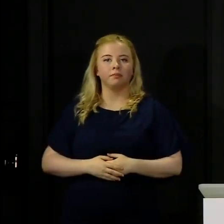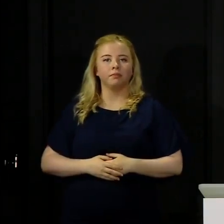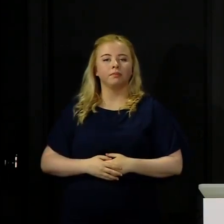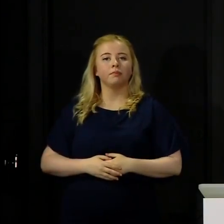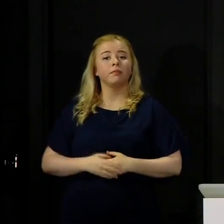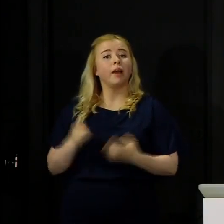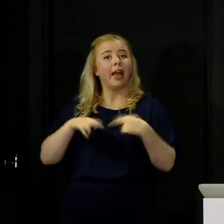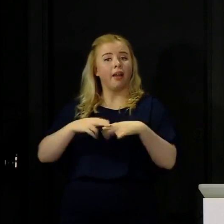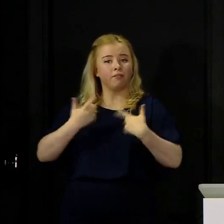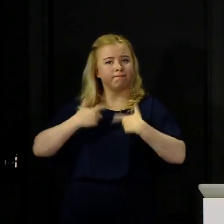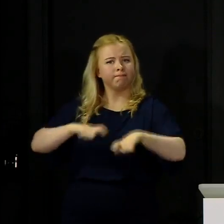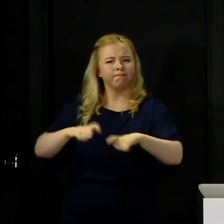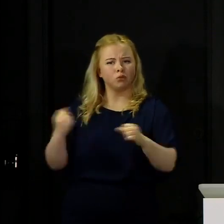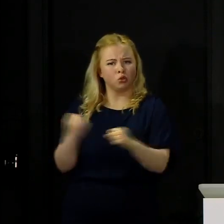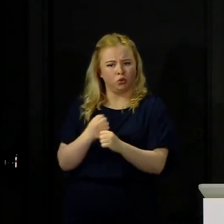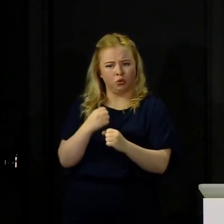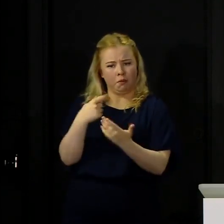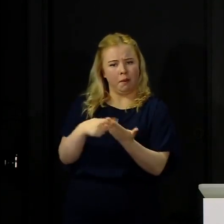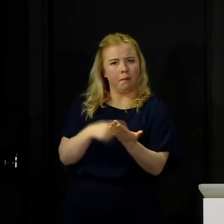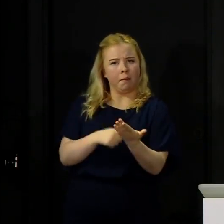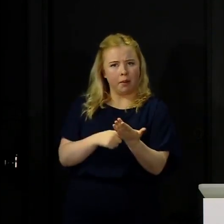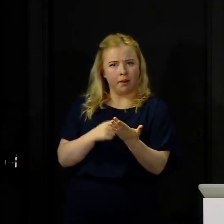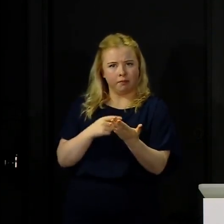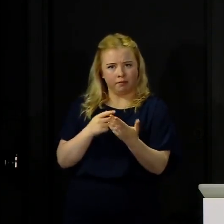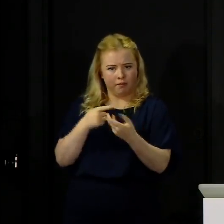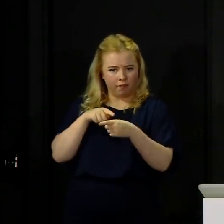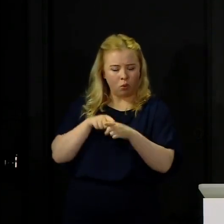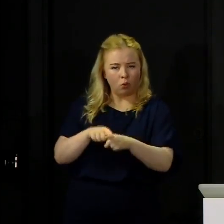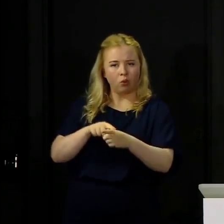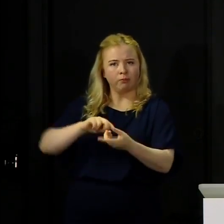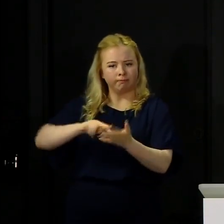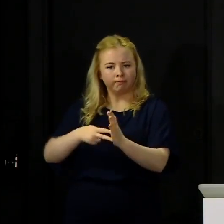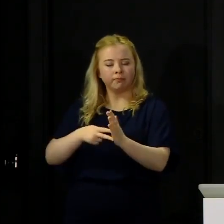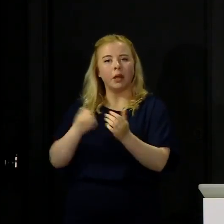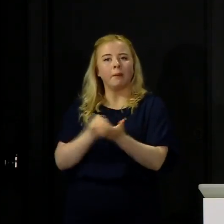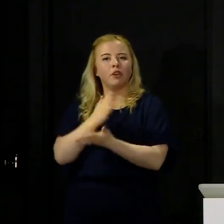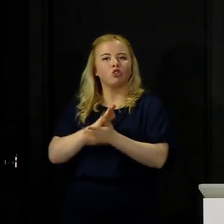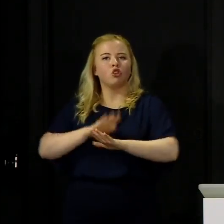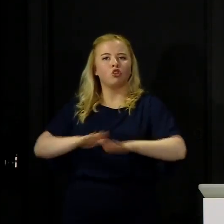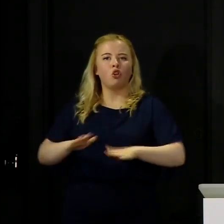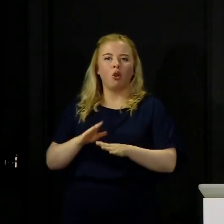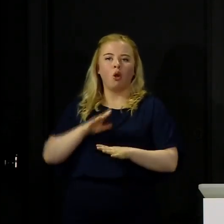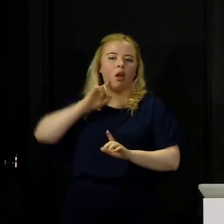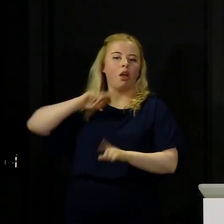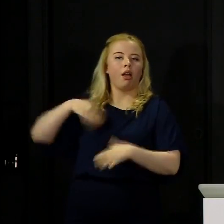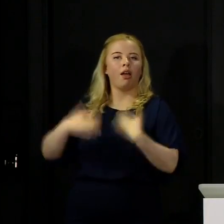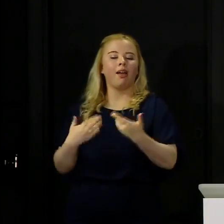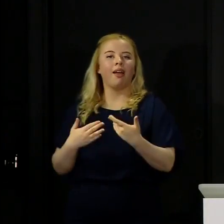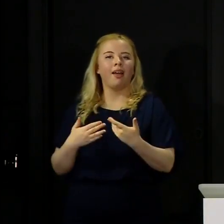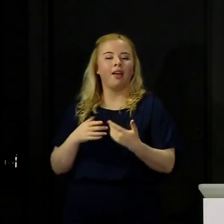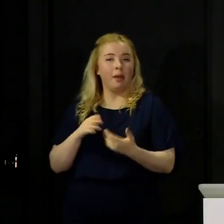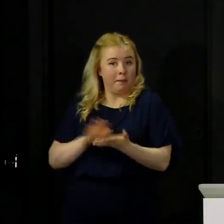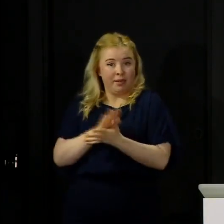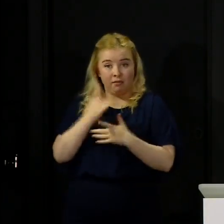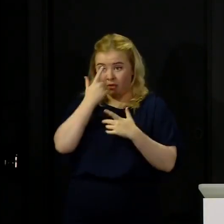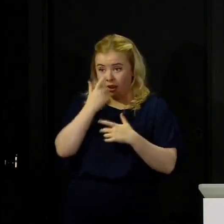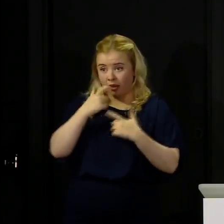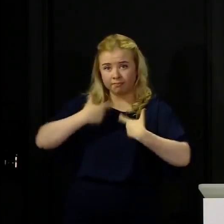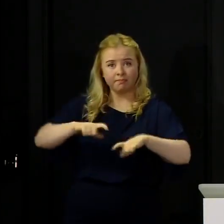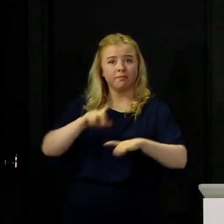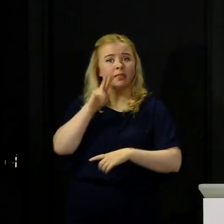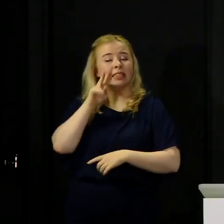all continue to do these things and make sure we don't ease up on the basic public health guidance, then we'll continue to